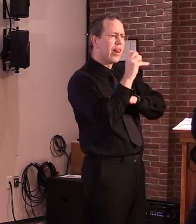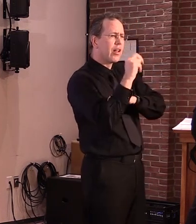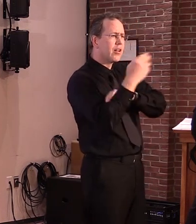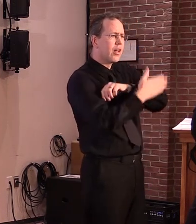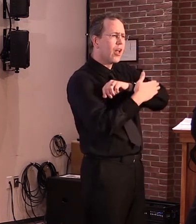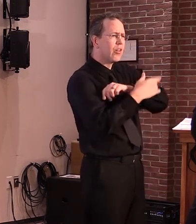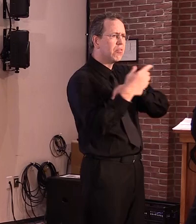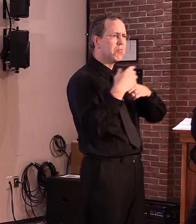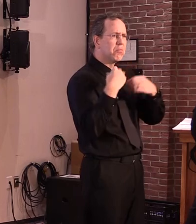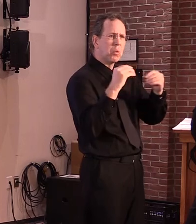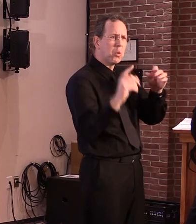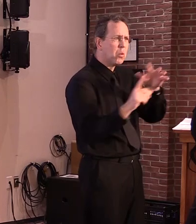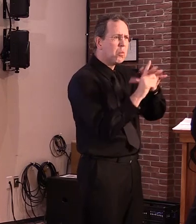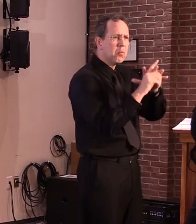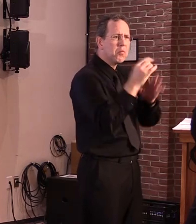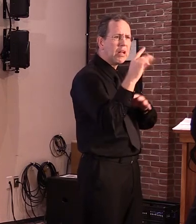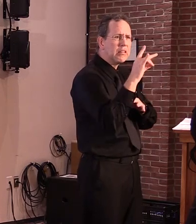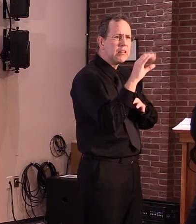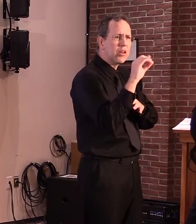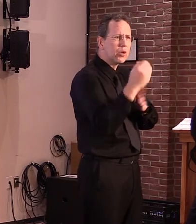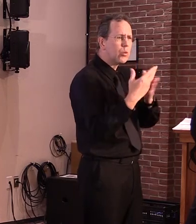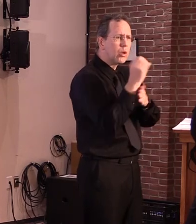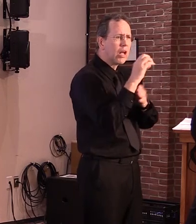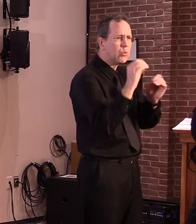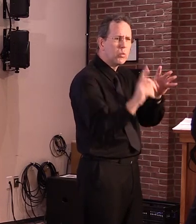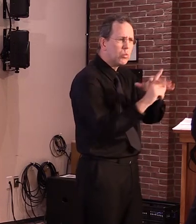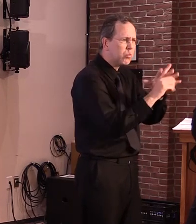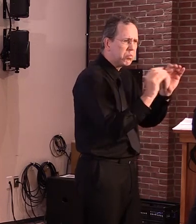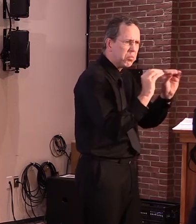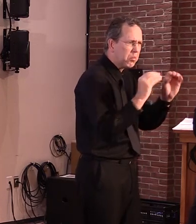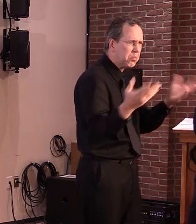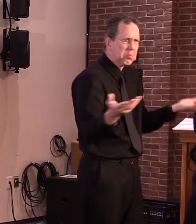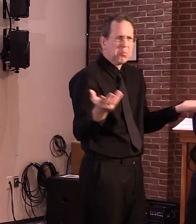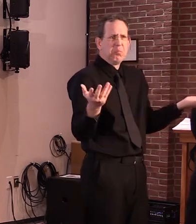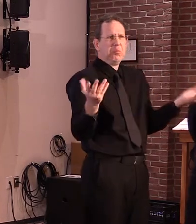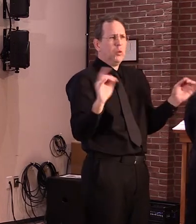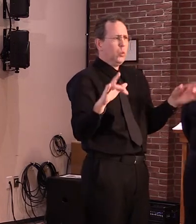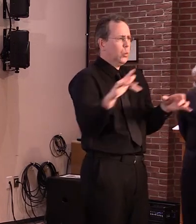of virus circulating in the community. So at what point